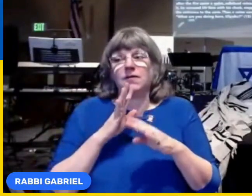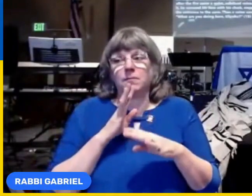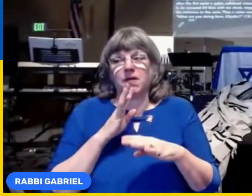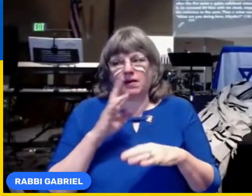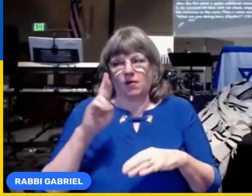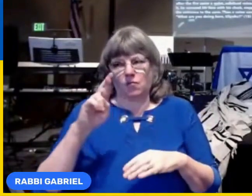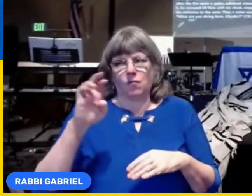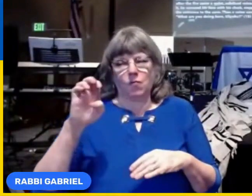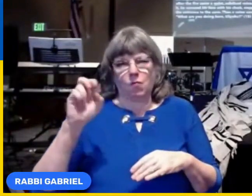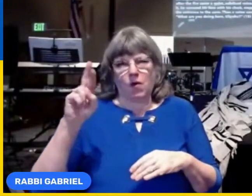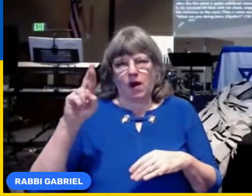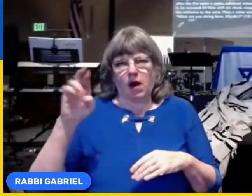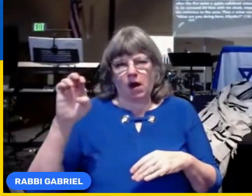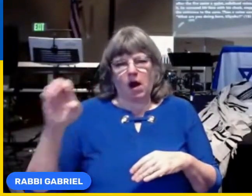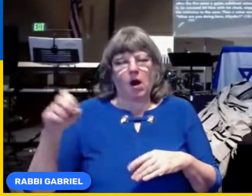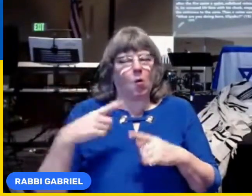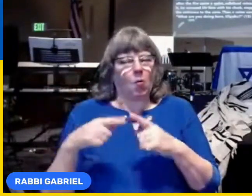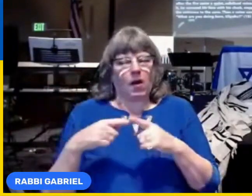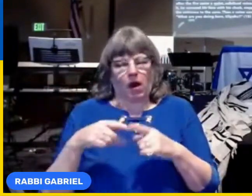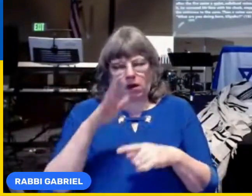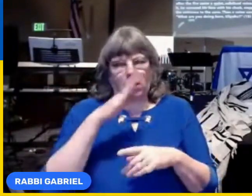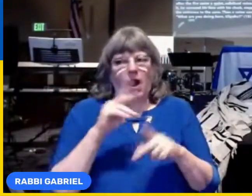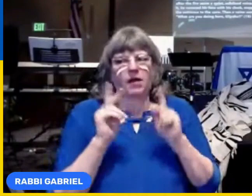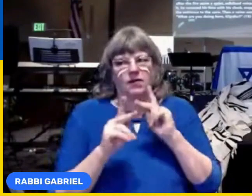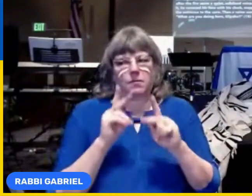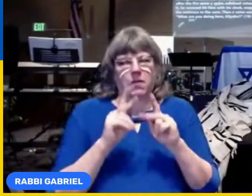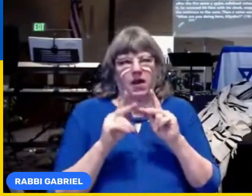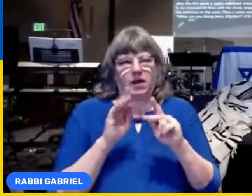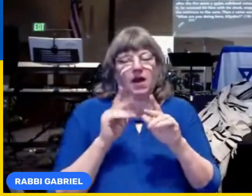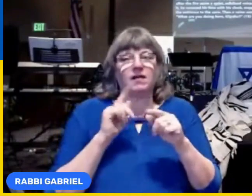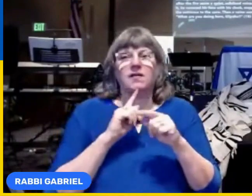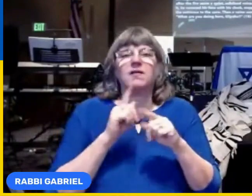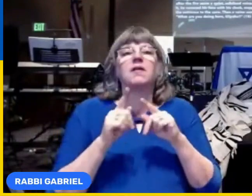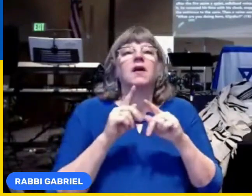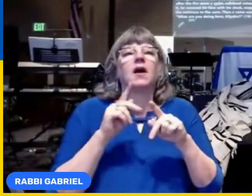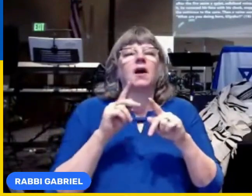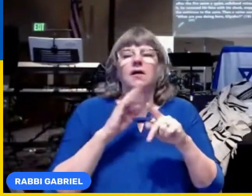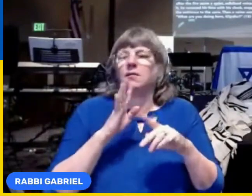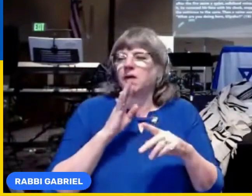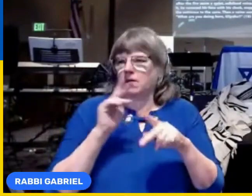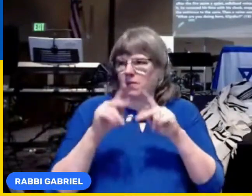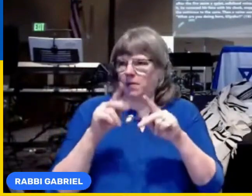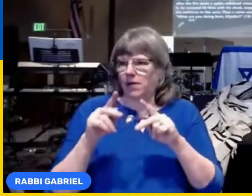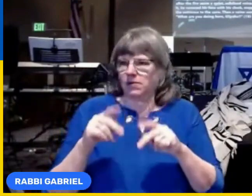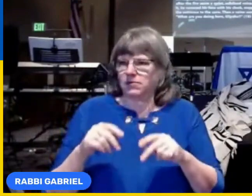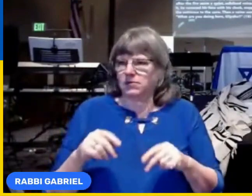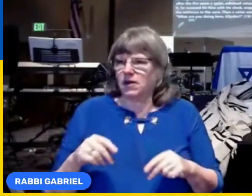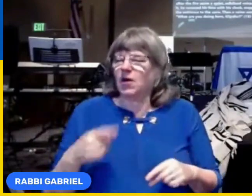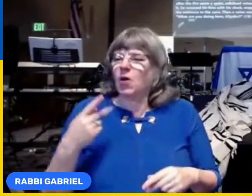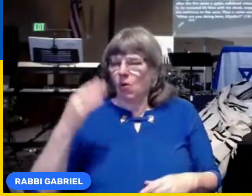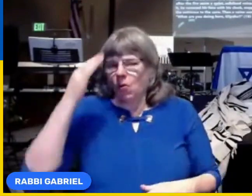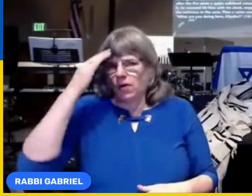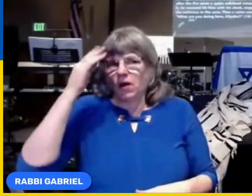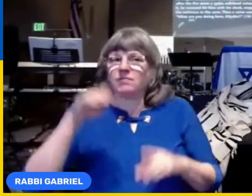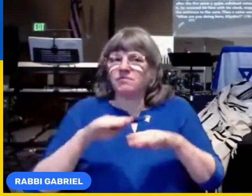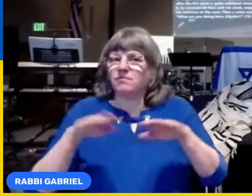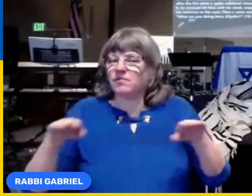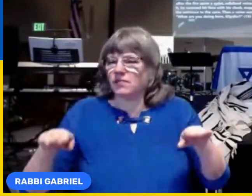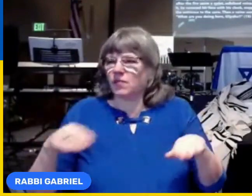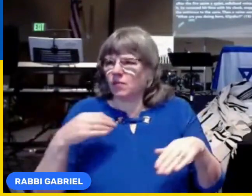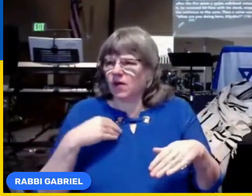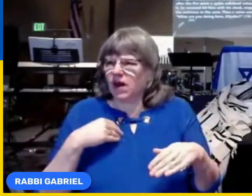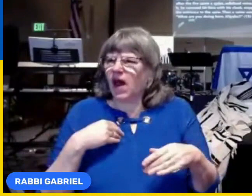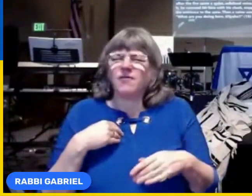Judaism says that when people hear the voice, because we all hear the voice inside, it's called, like I told the children, the